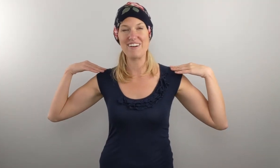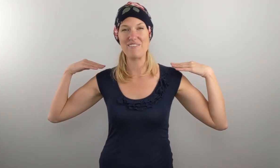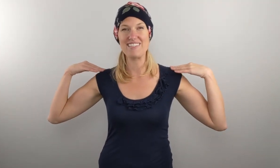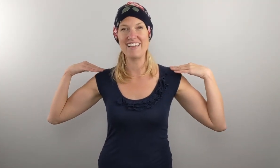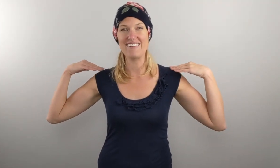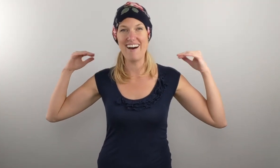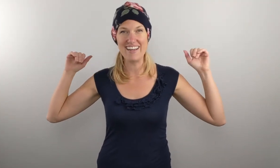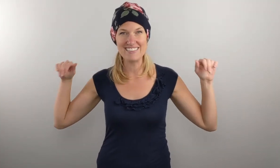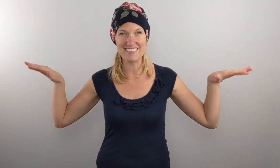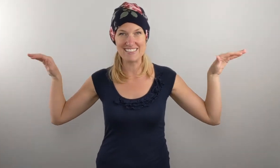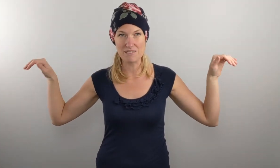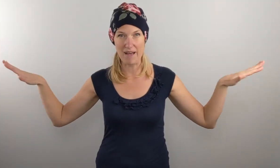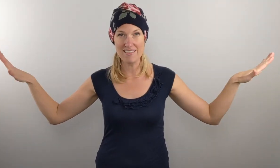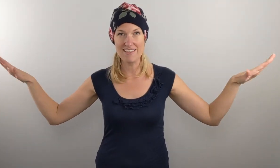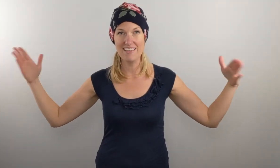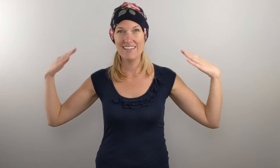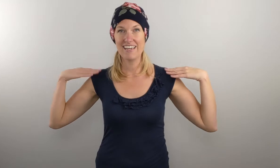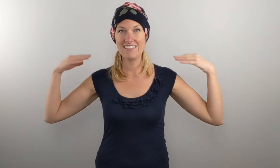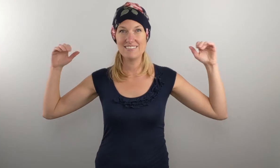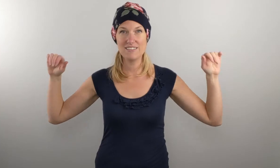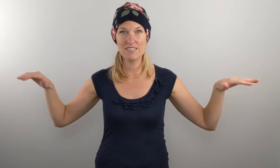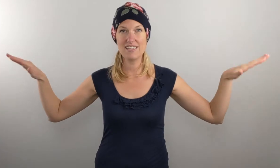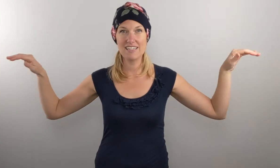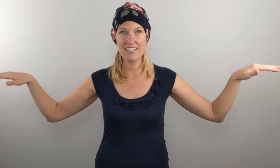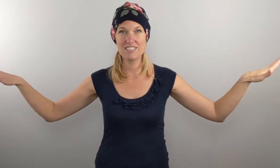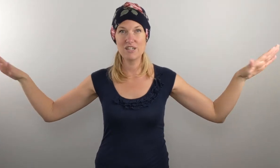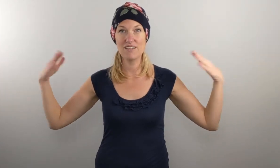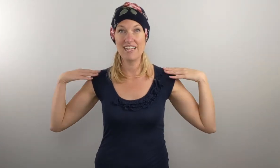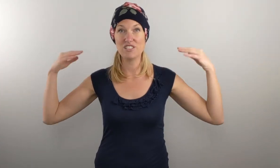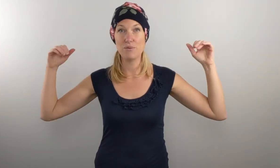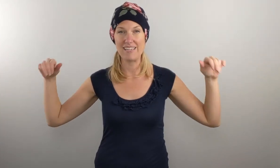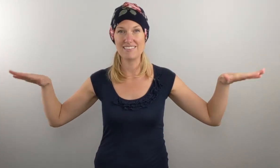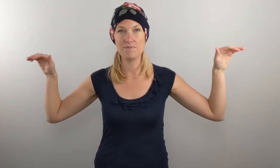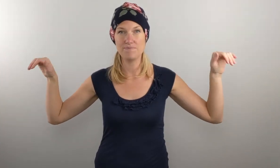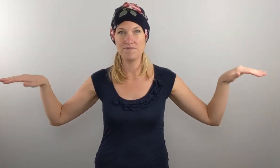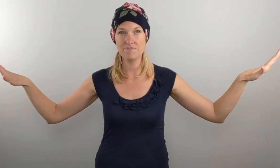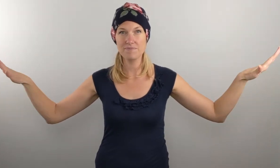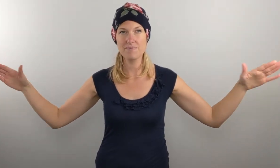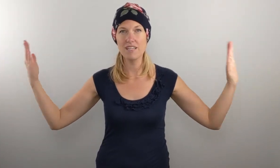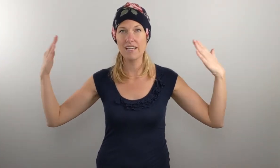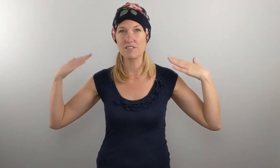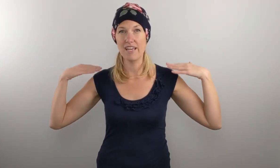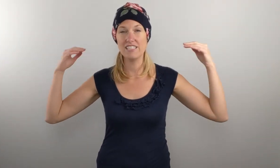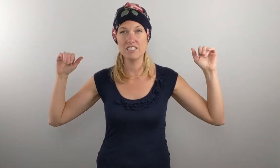we've signed a lot during this month. Okay, so you're gonna kind of show the angel wings. Okay, so